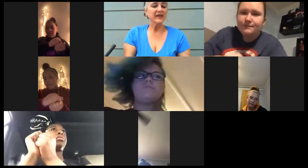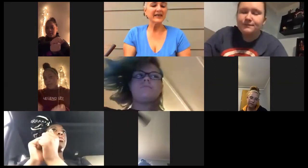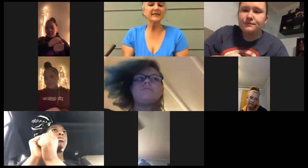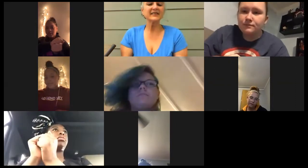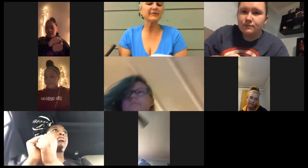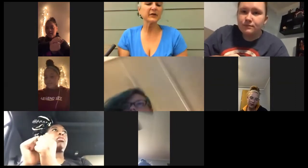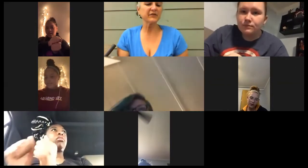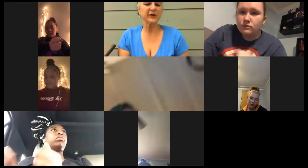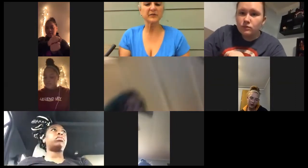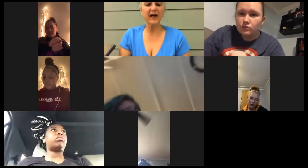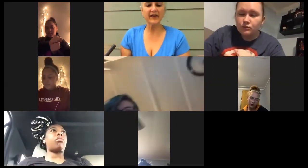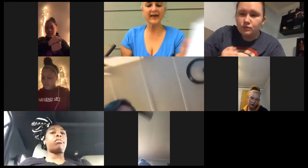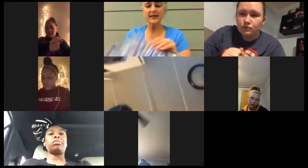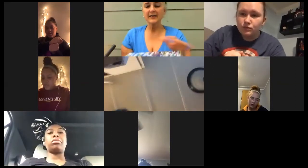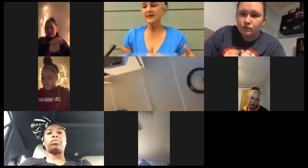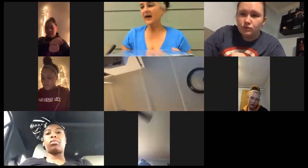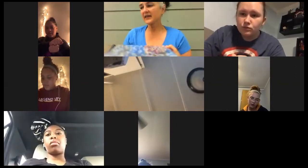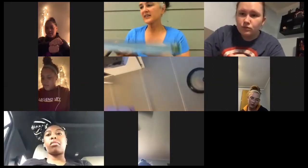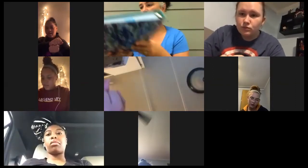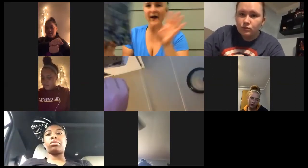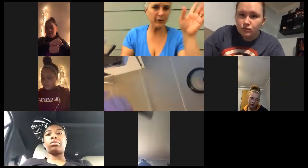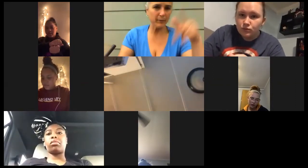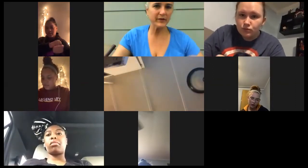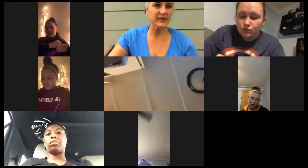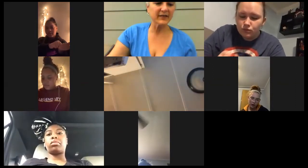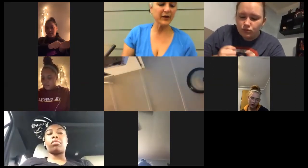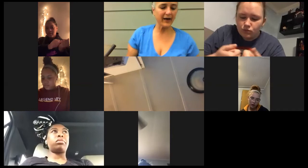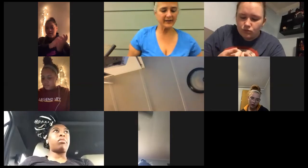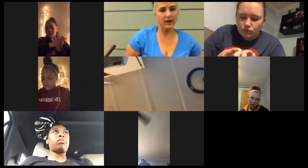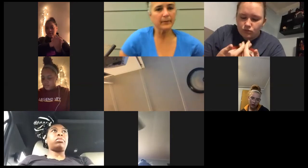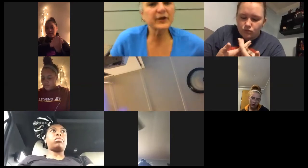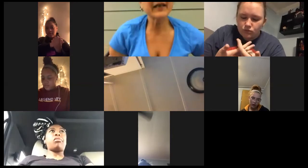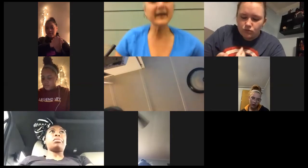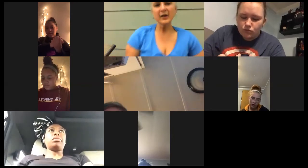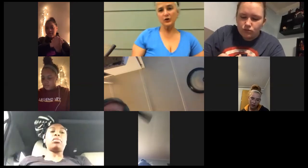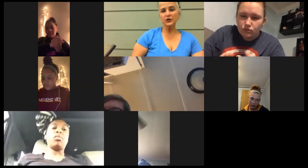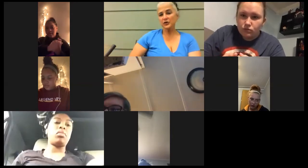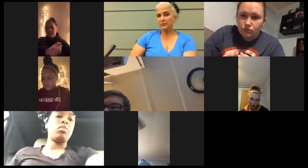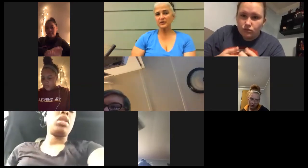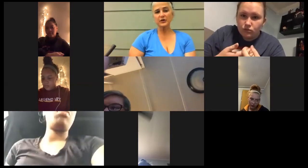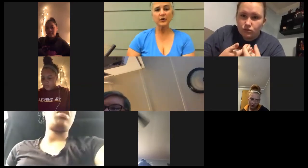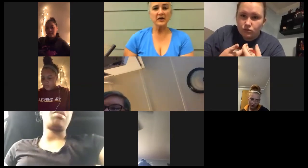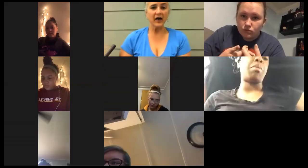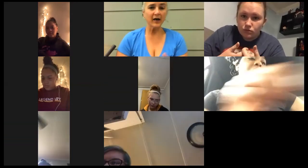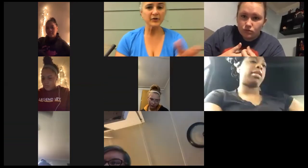Okay, instead of doing finger spelling, I think it's way more important to give you guys the opportunity